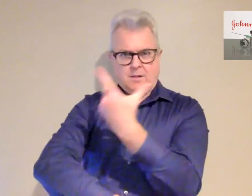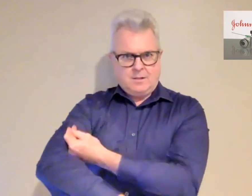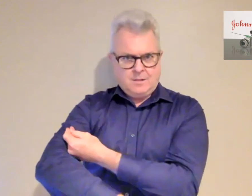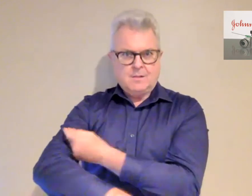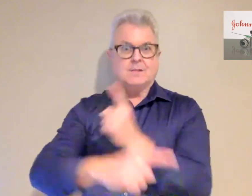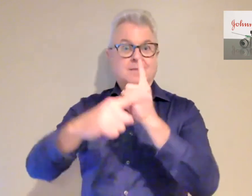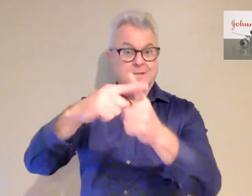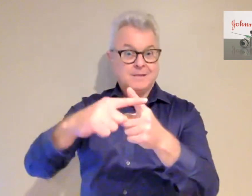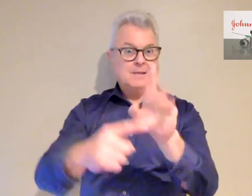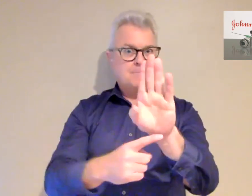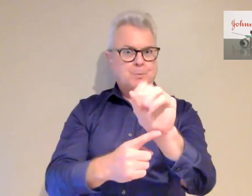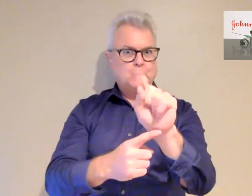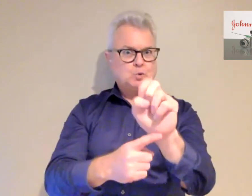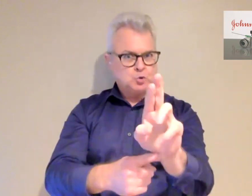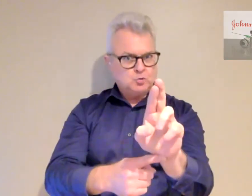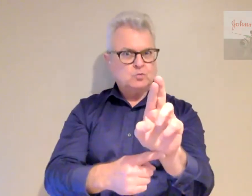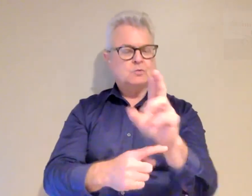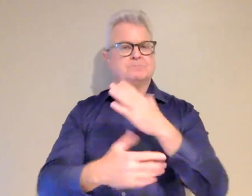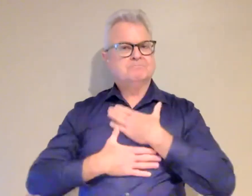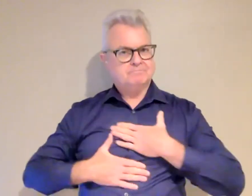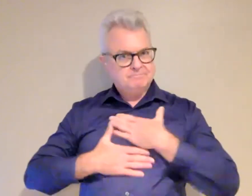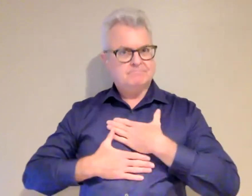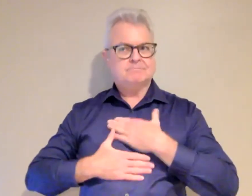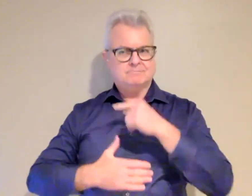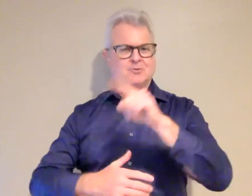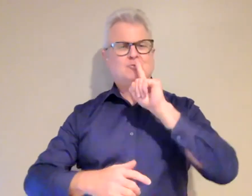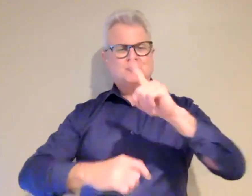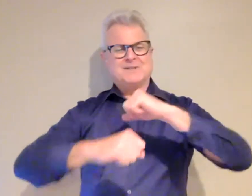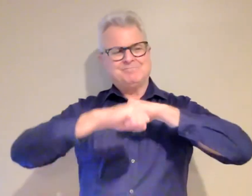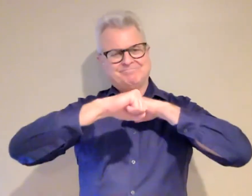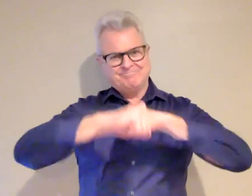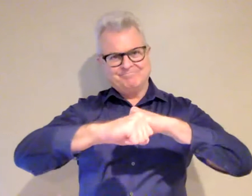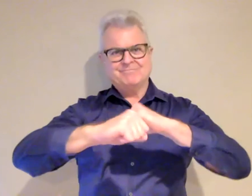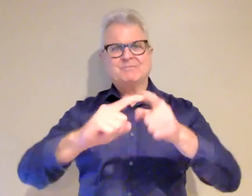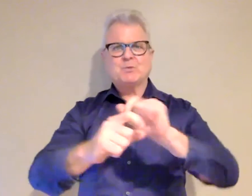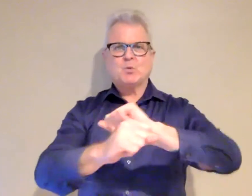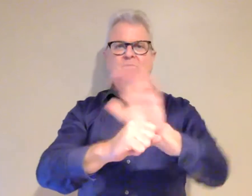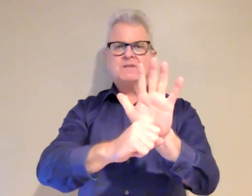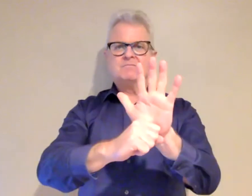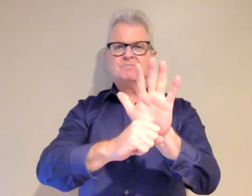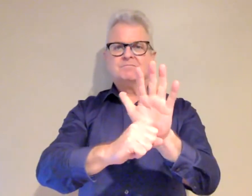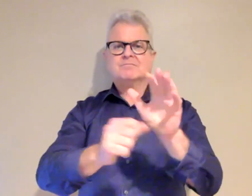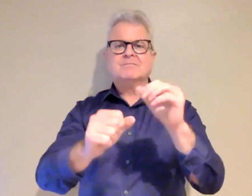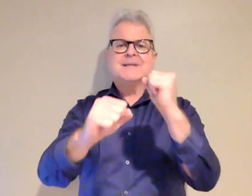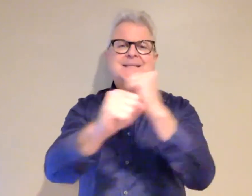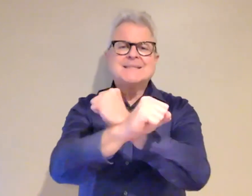have a Johnson & Johnson, that only requires the 1 vaccine, but they do have a booster. Please go get